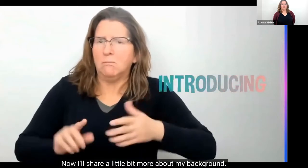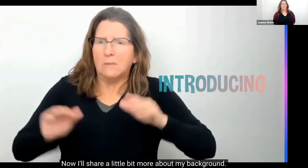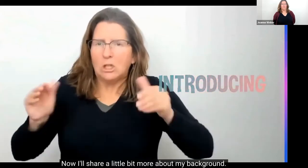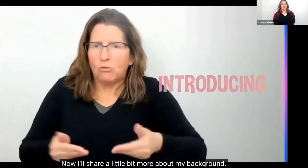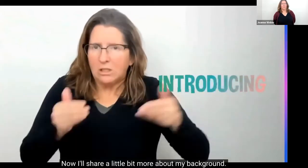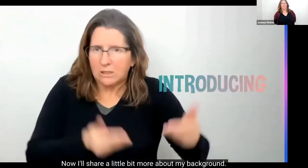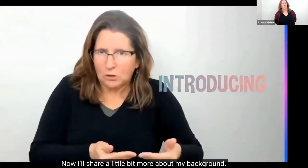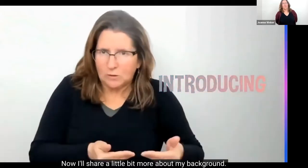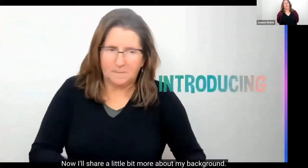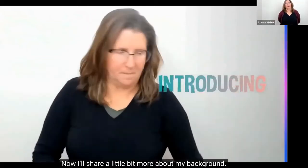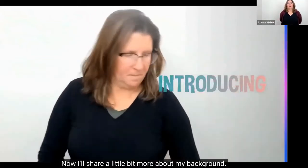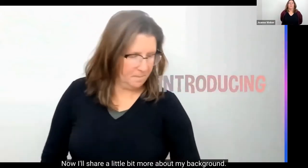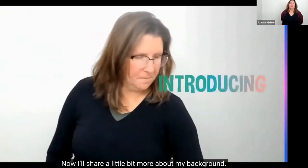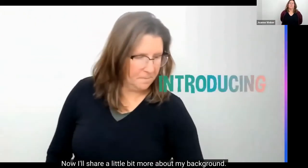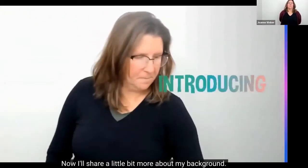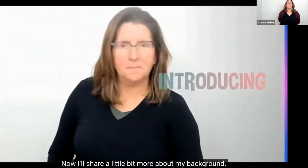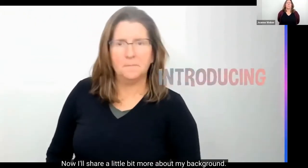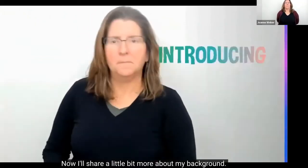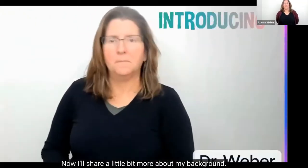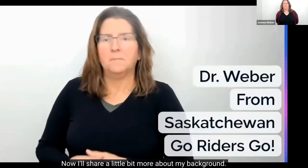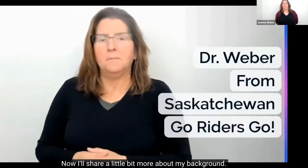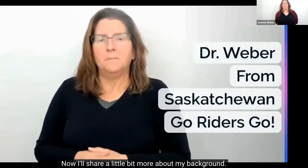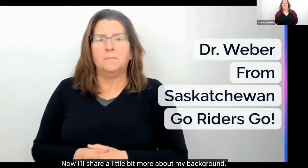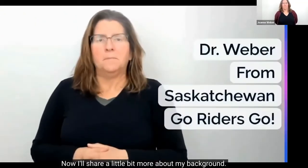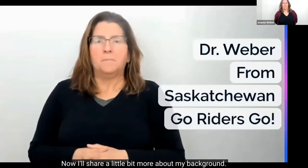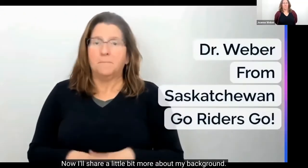Now I'll share a little bit more about my background.